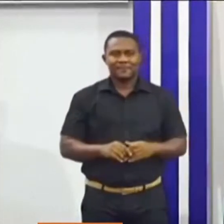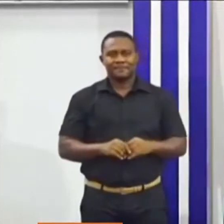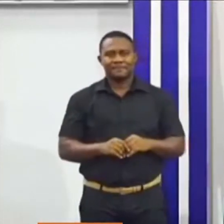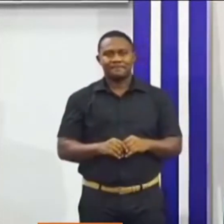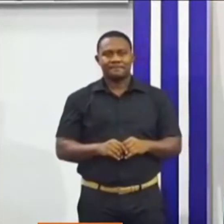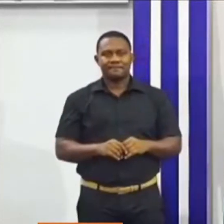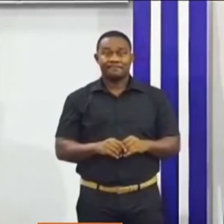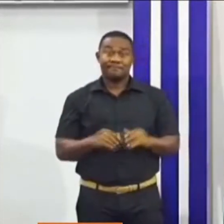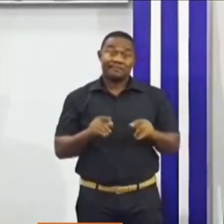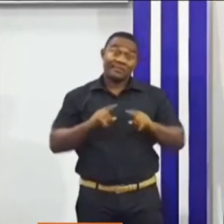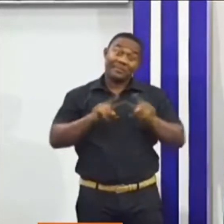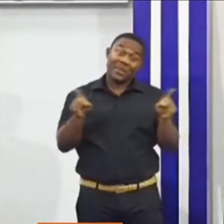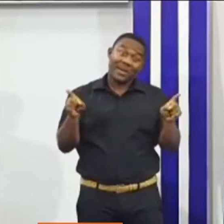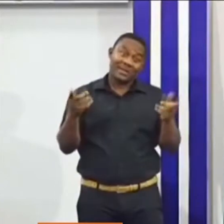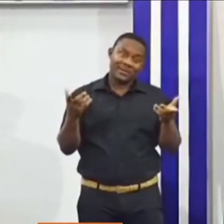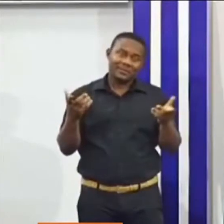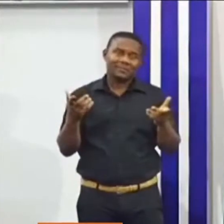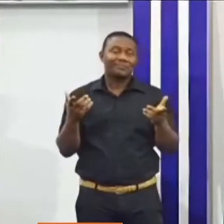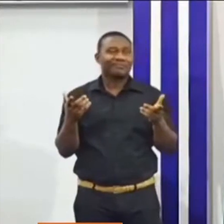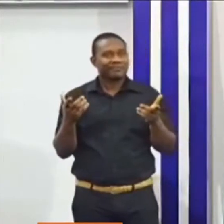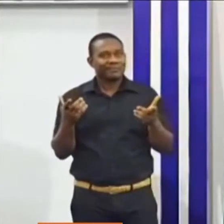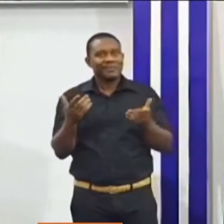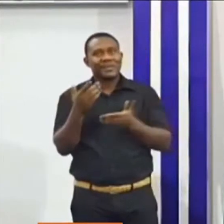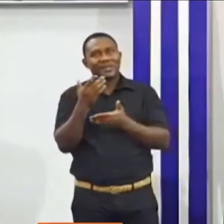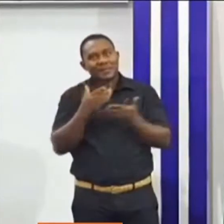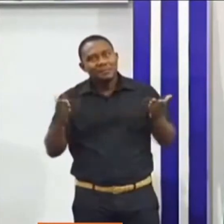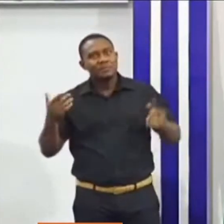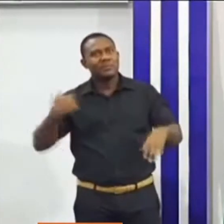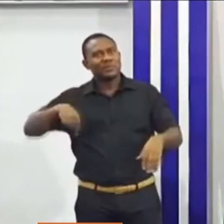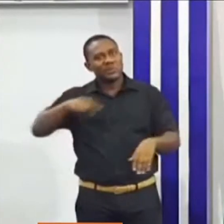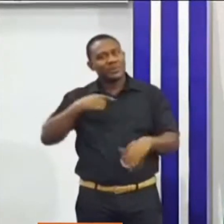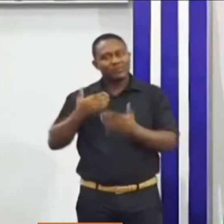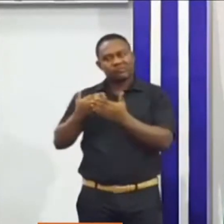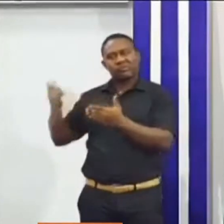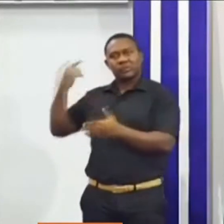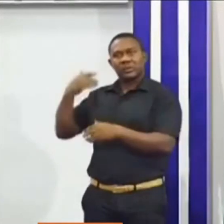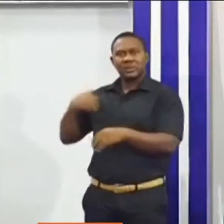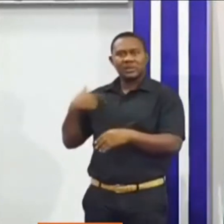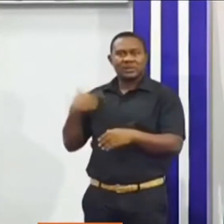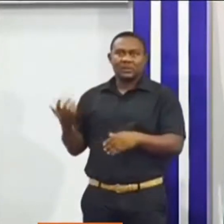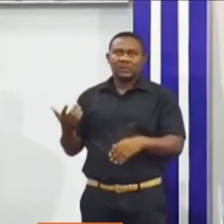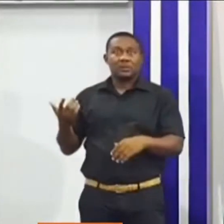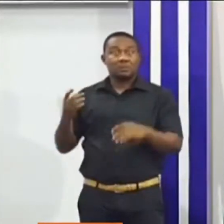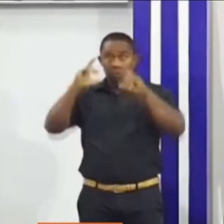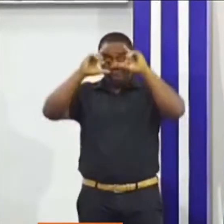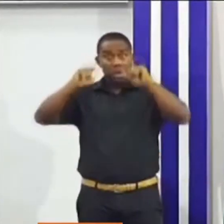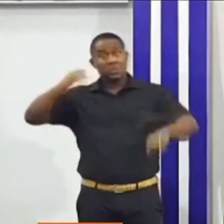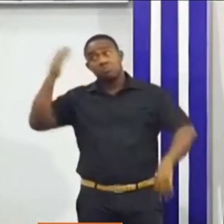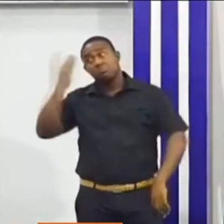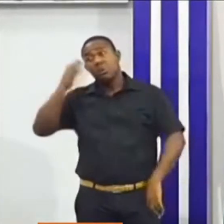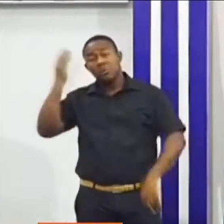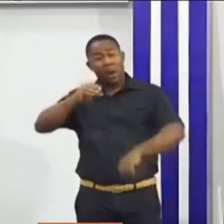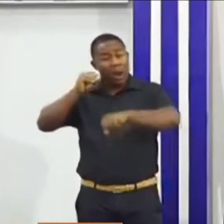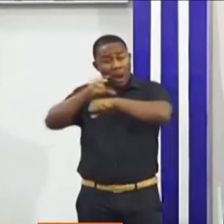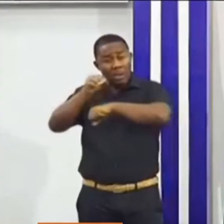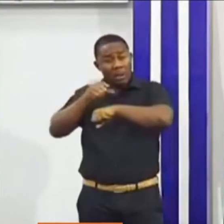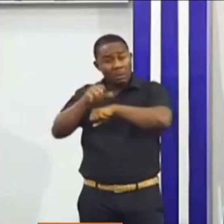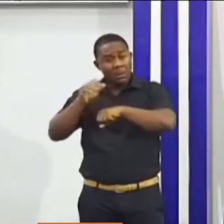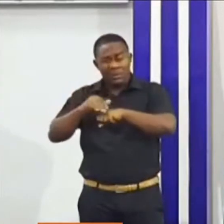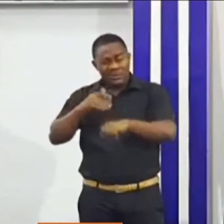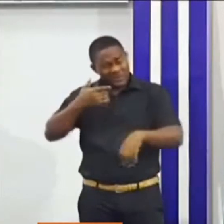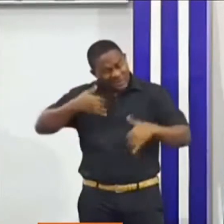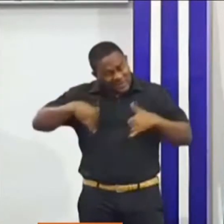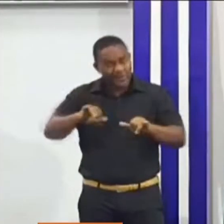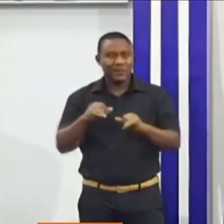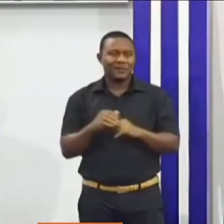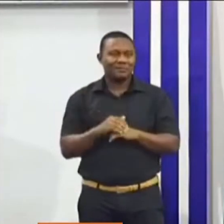for this and still after several weeks several speeches by the president we are still not listening